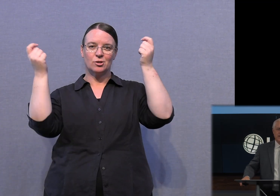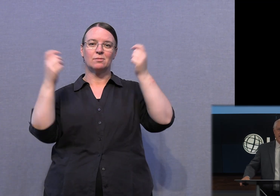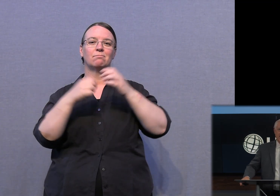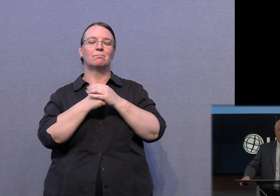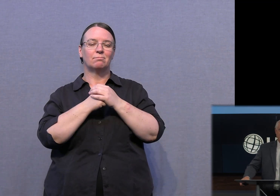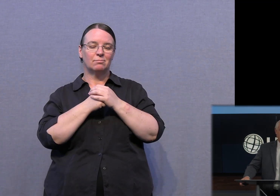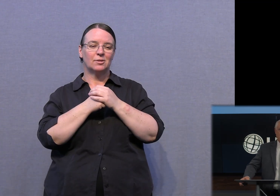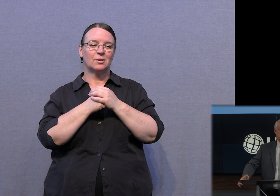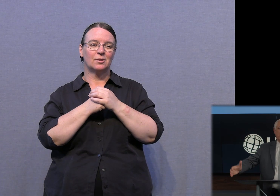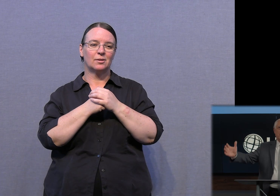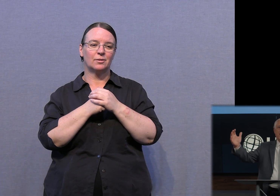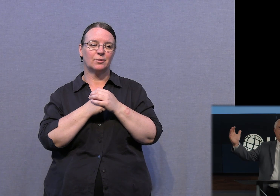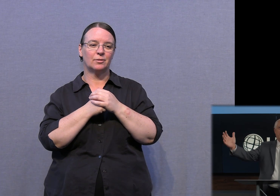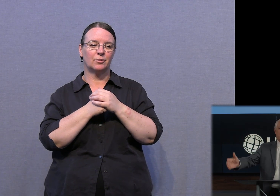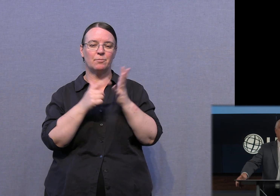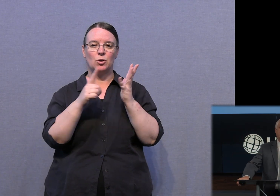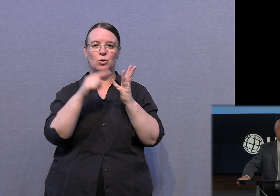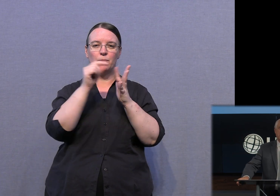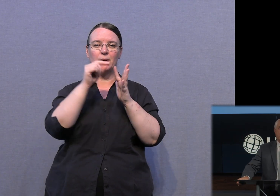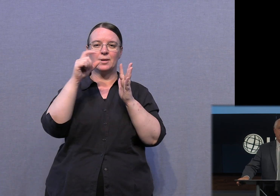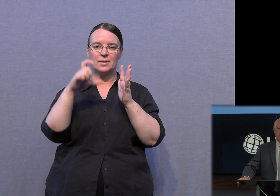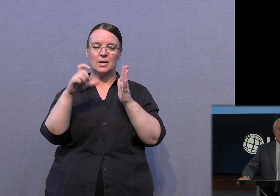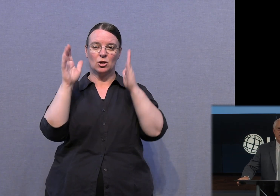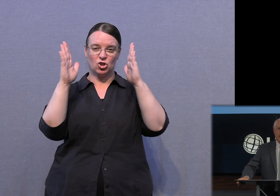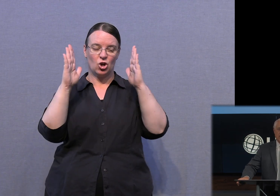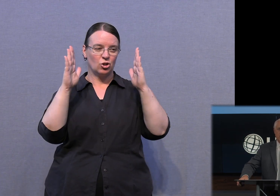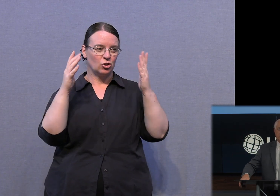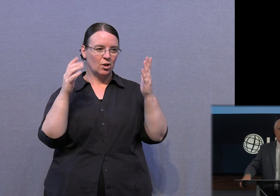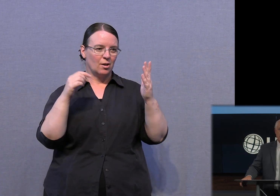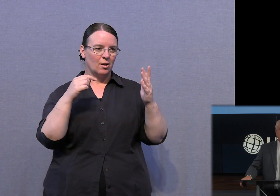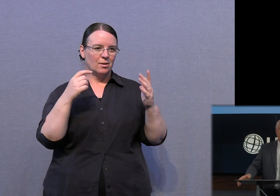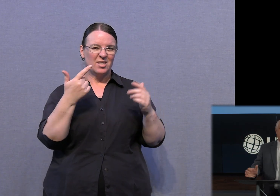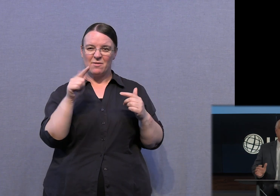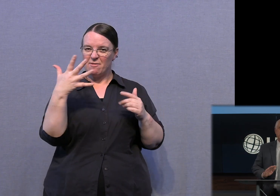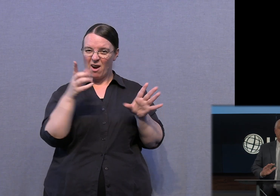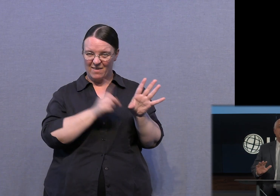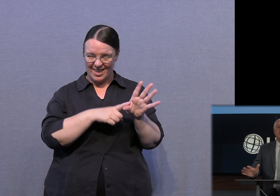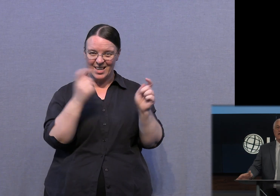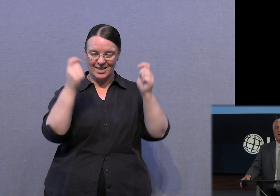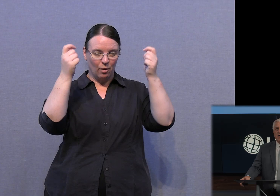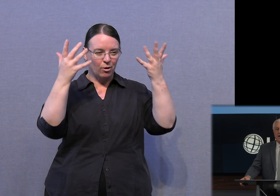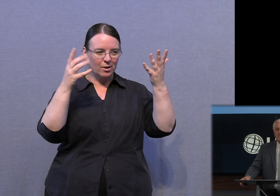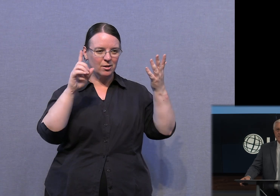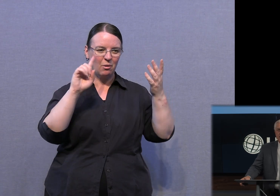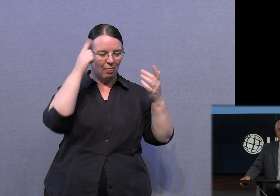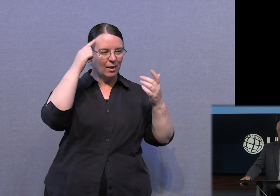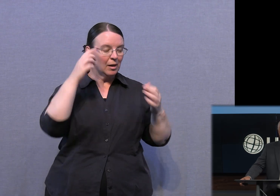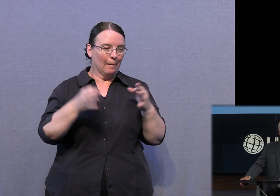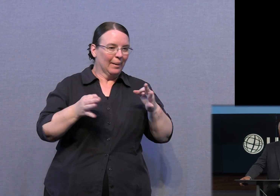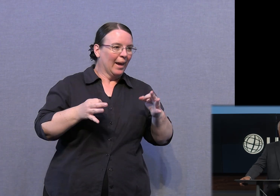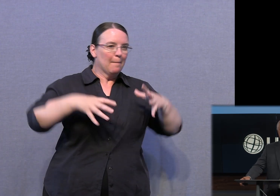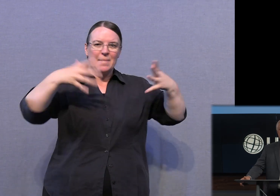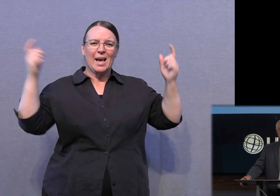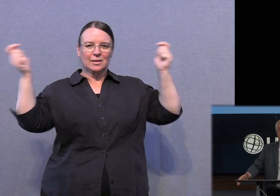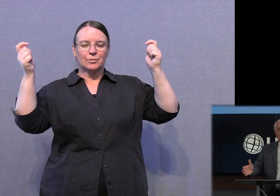Church. And of course, we were planning for a great celebration in St. Louis, but we had to shift everything online.